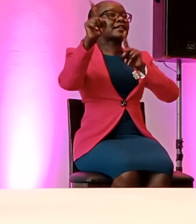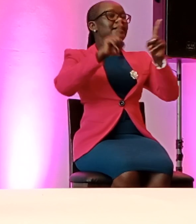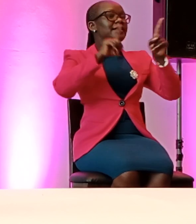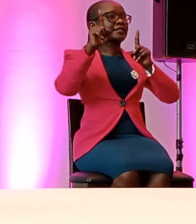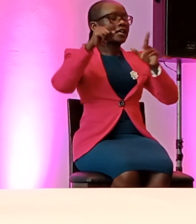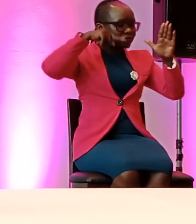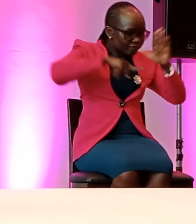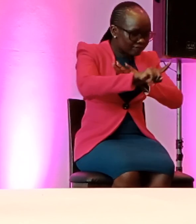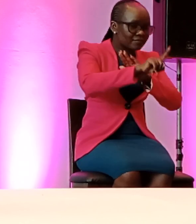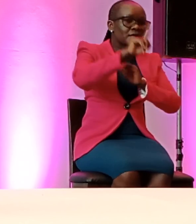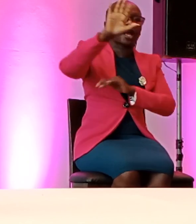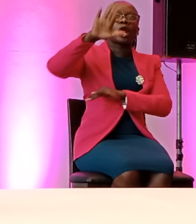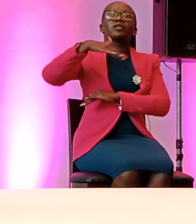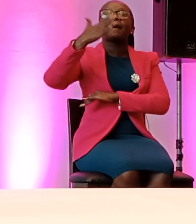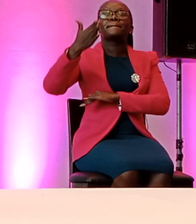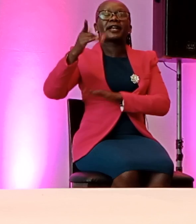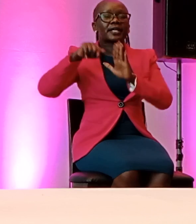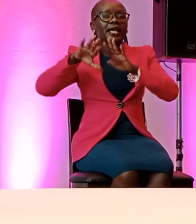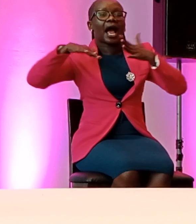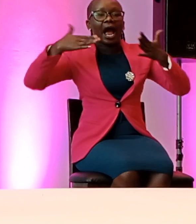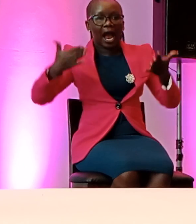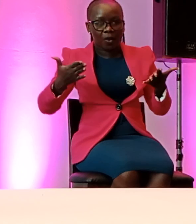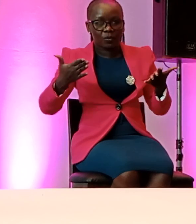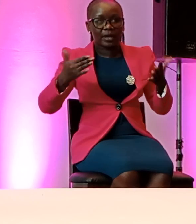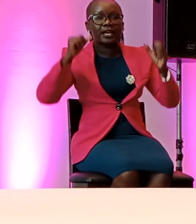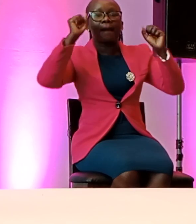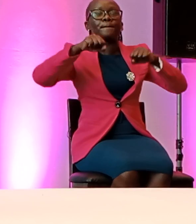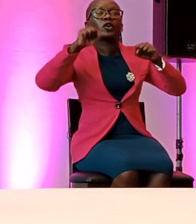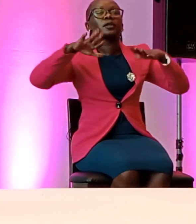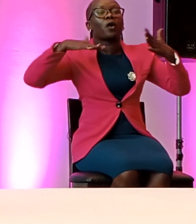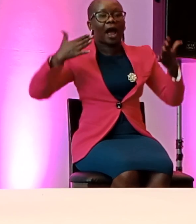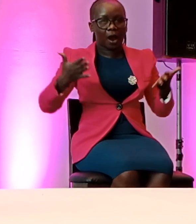that parliament has been possible,